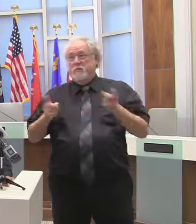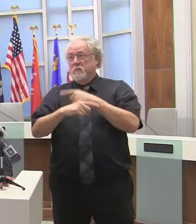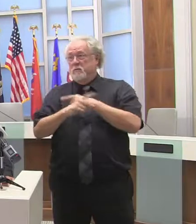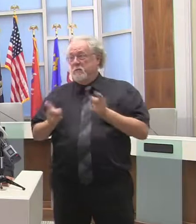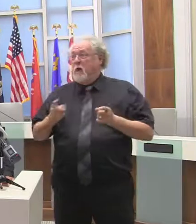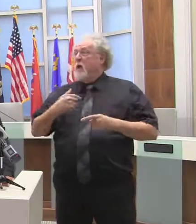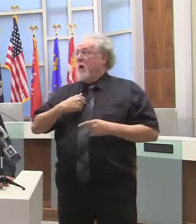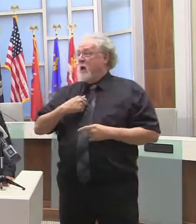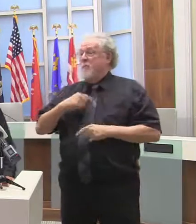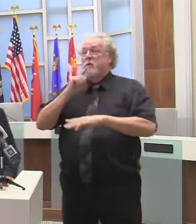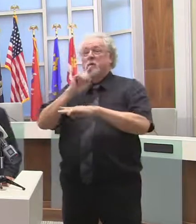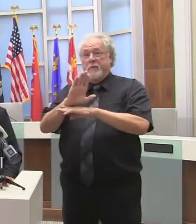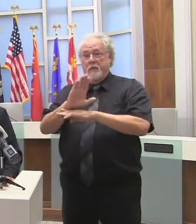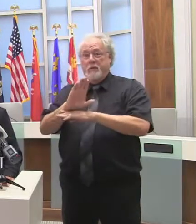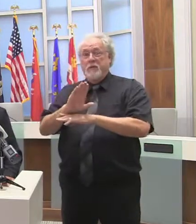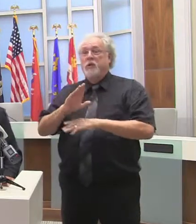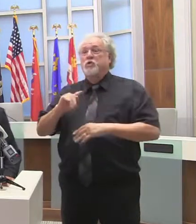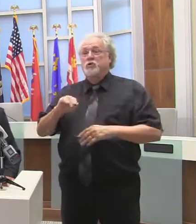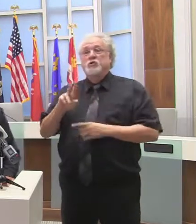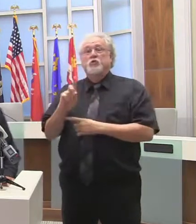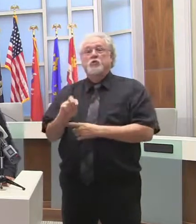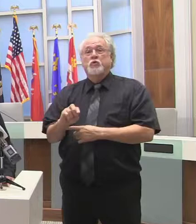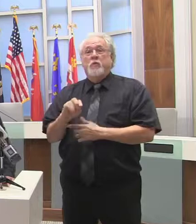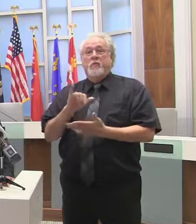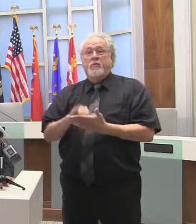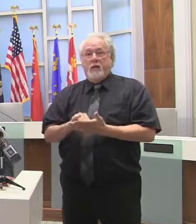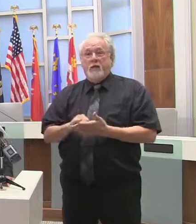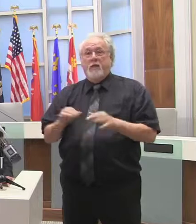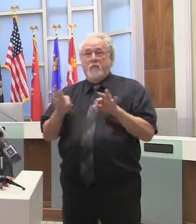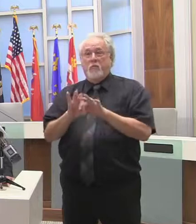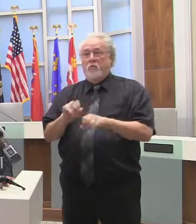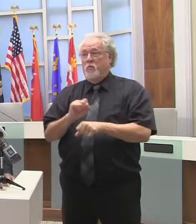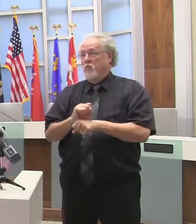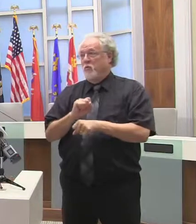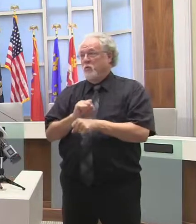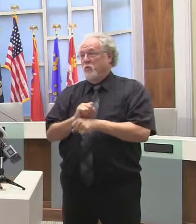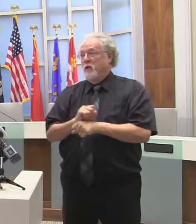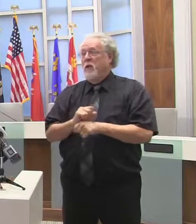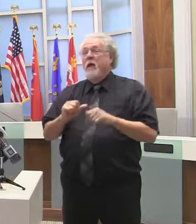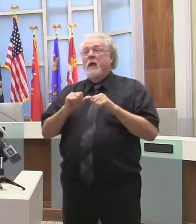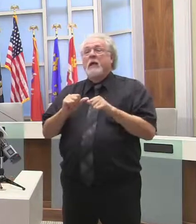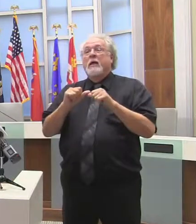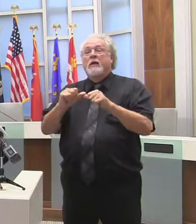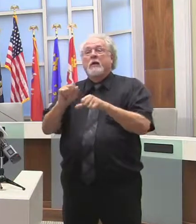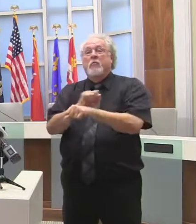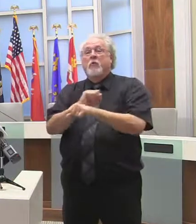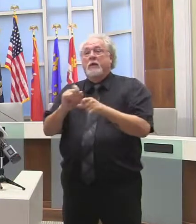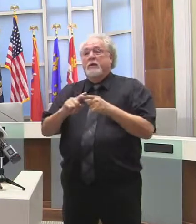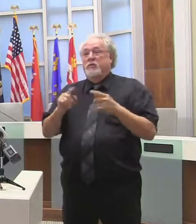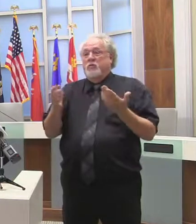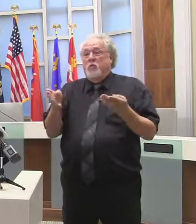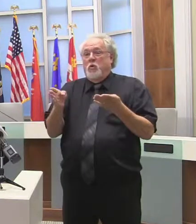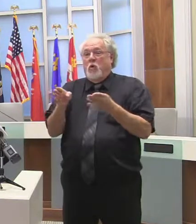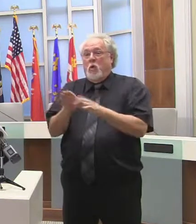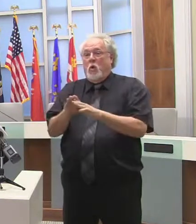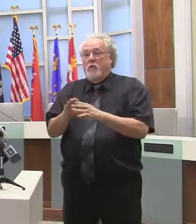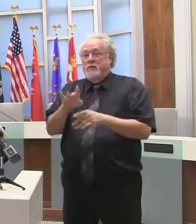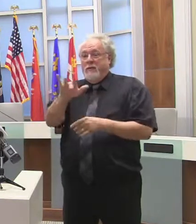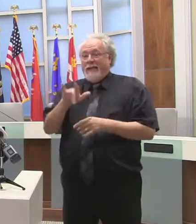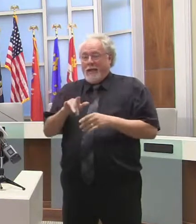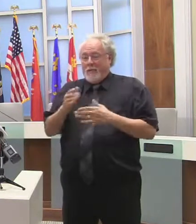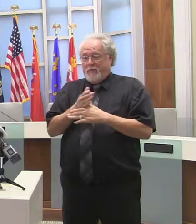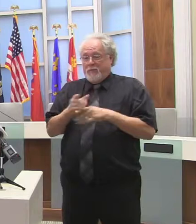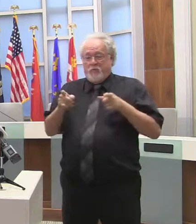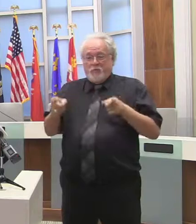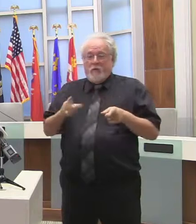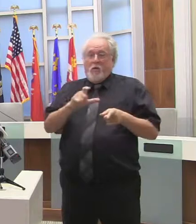And I am committed as mayor to keep doing that important work, to keep working to close the gap between